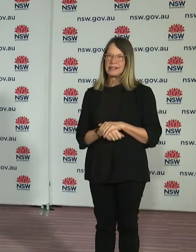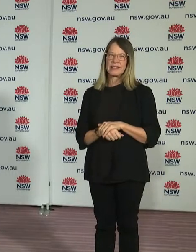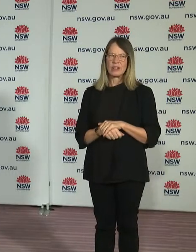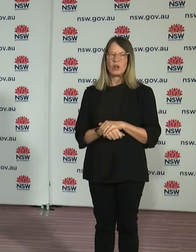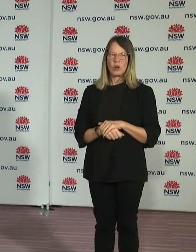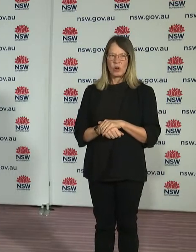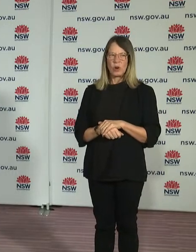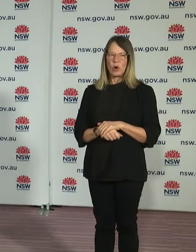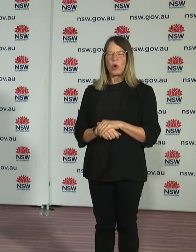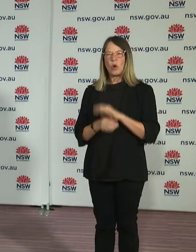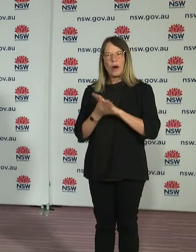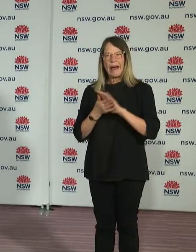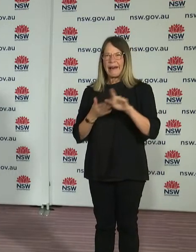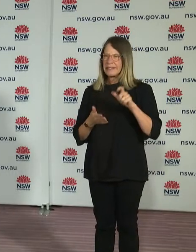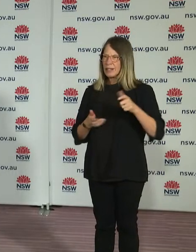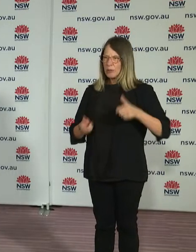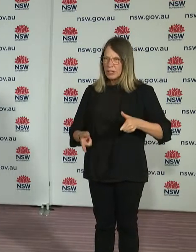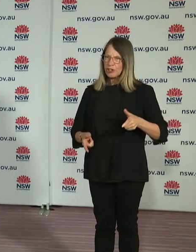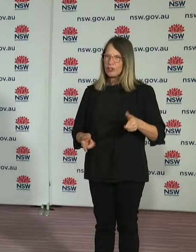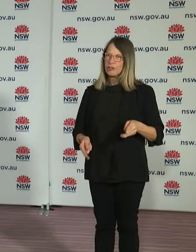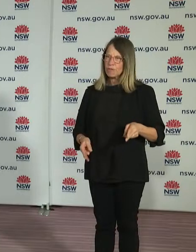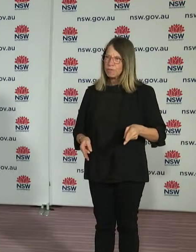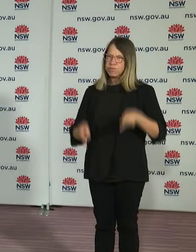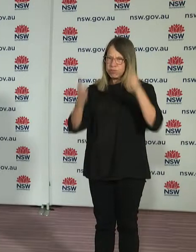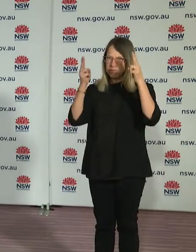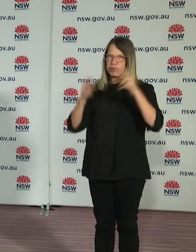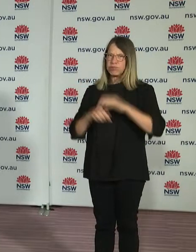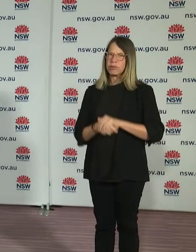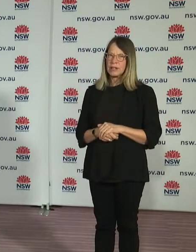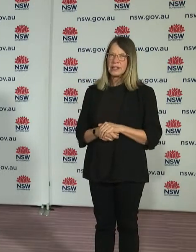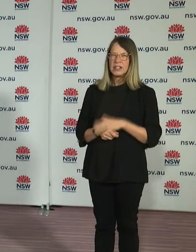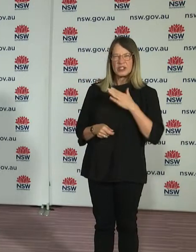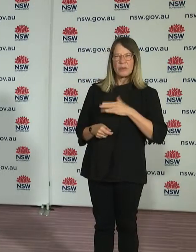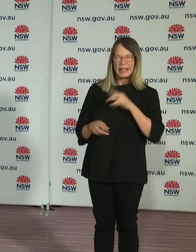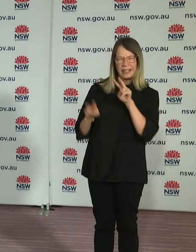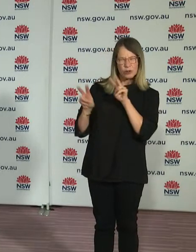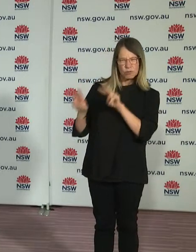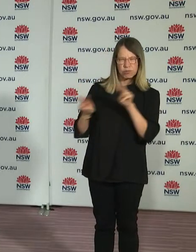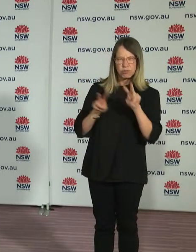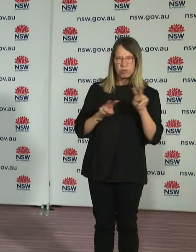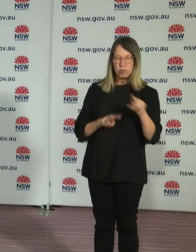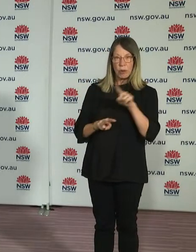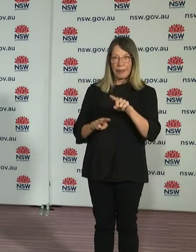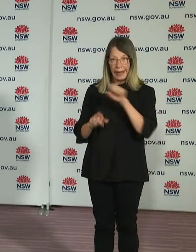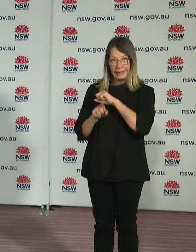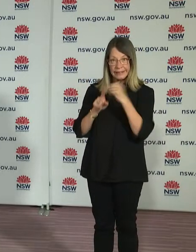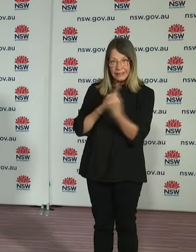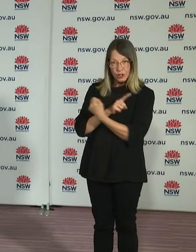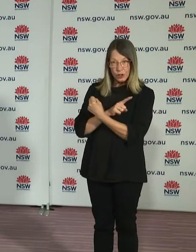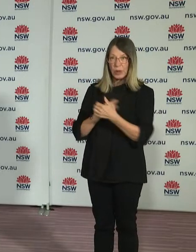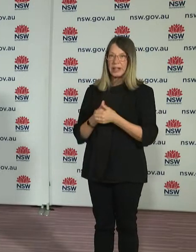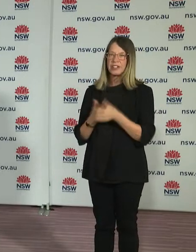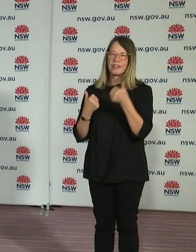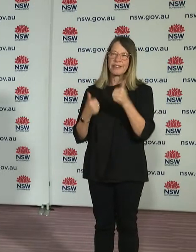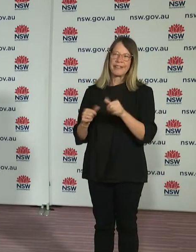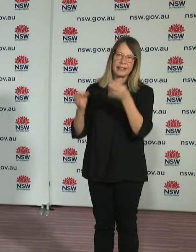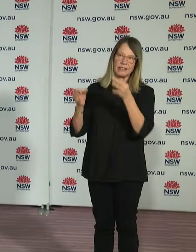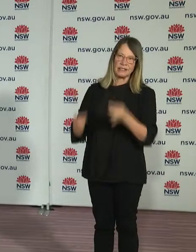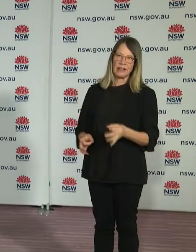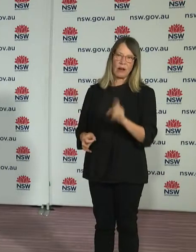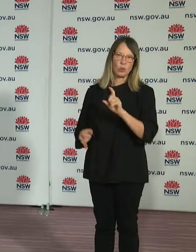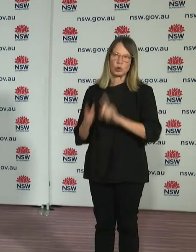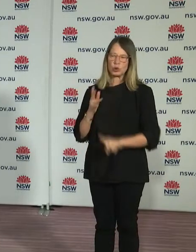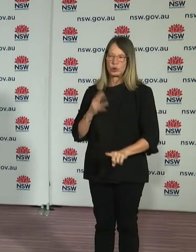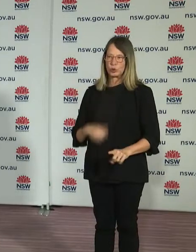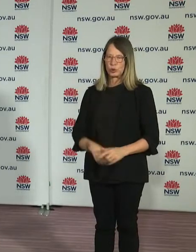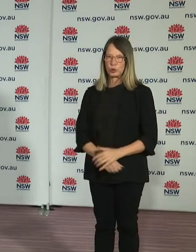vaccination, testing package than it is for a lockdown. So we just need to take into account the new settings that will exist after the 11th of October. Just one